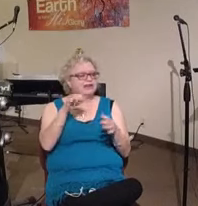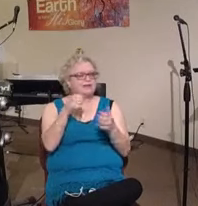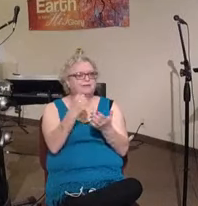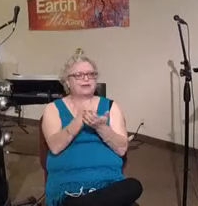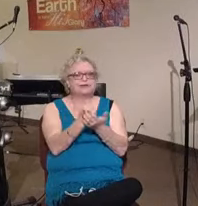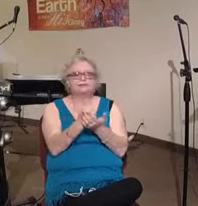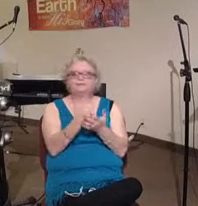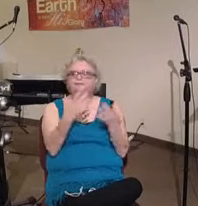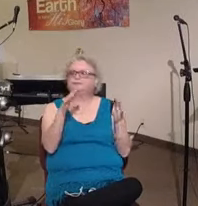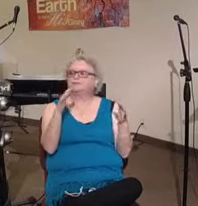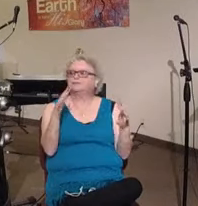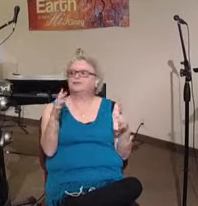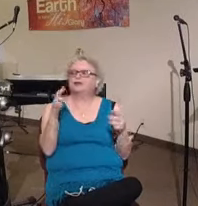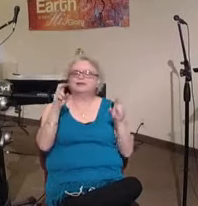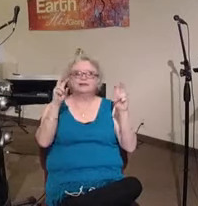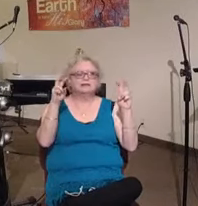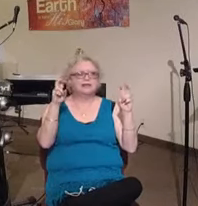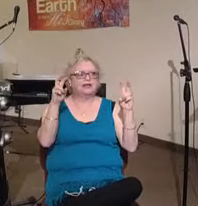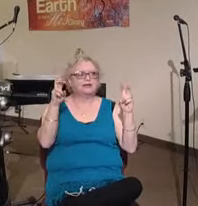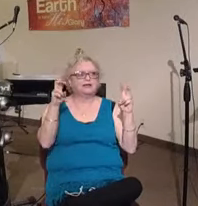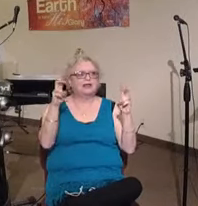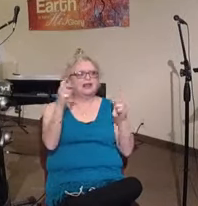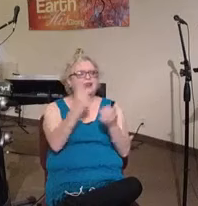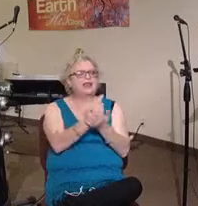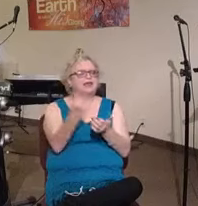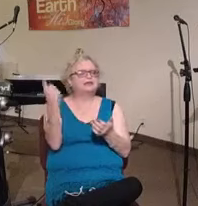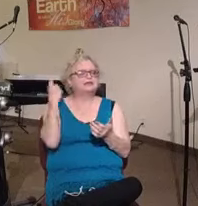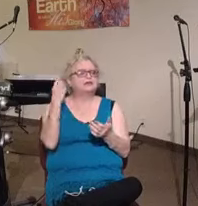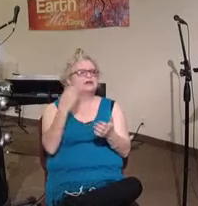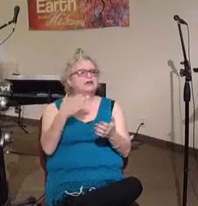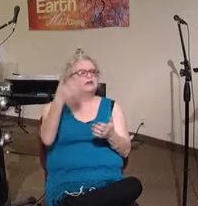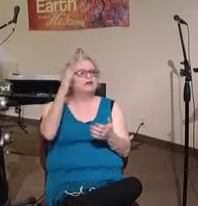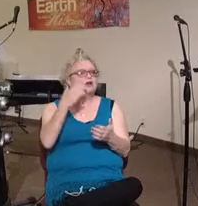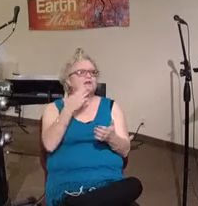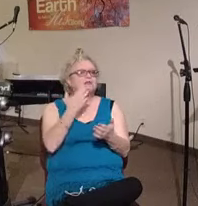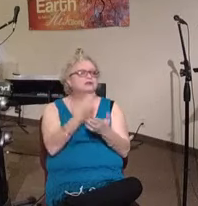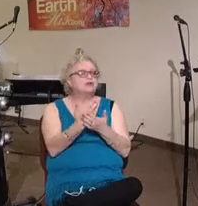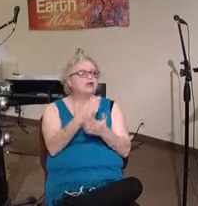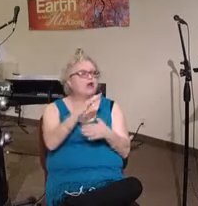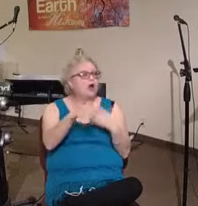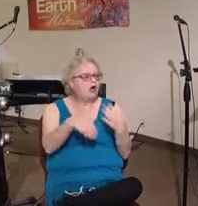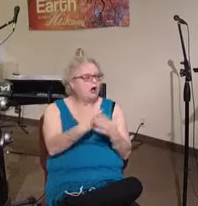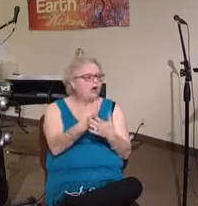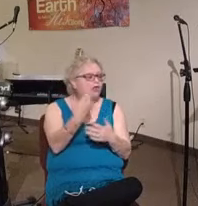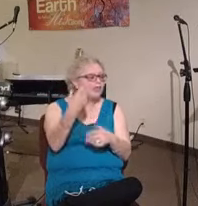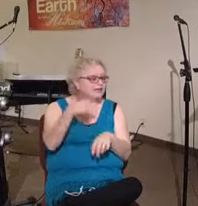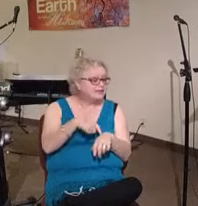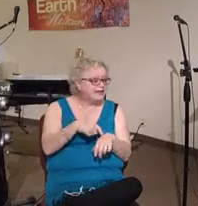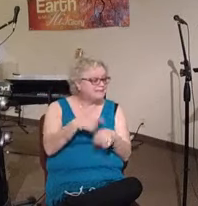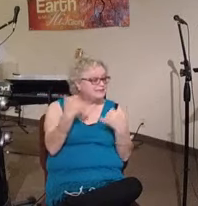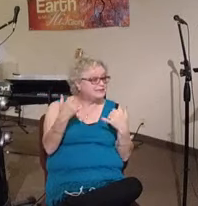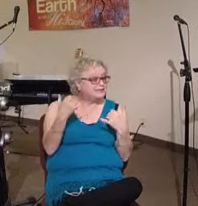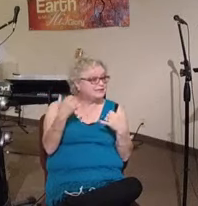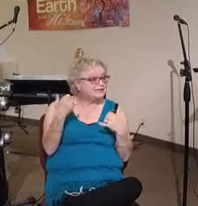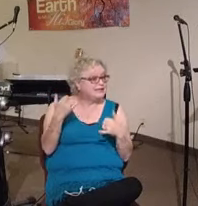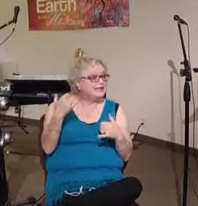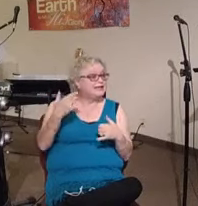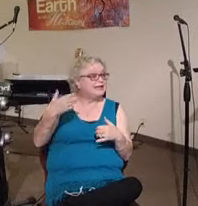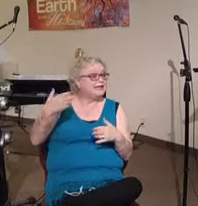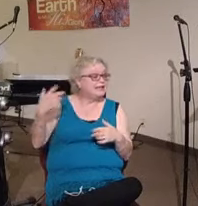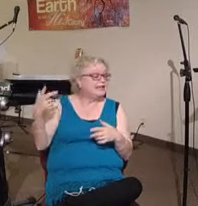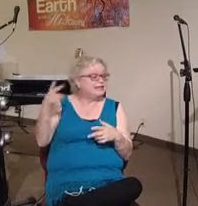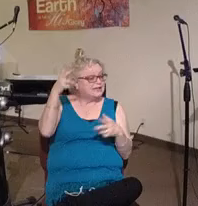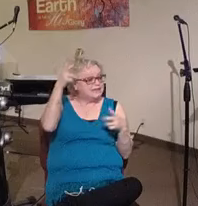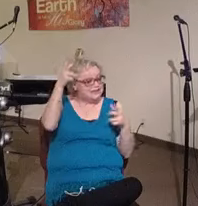The title of the message last week was God is good. All the time. Today, the devil is a liar. All